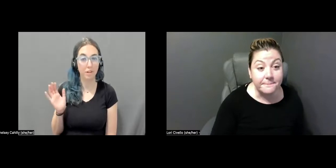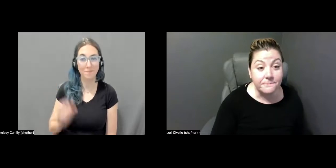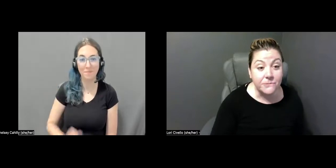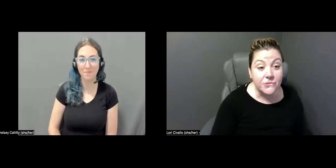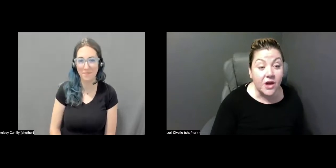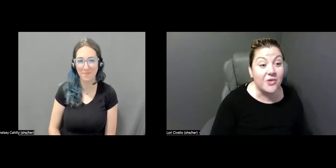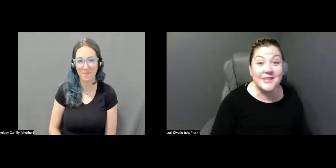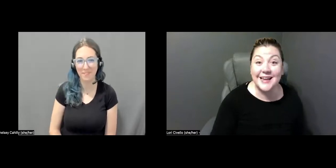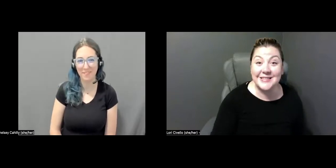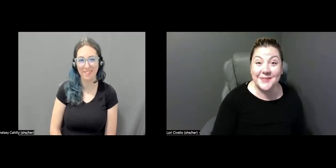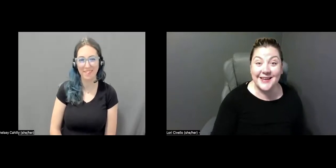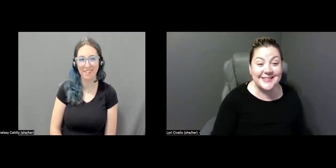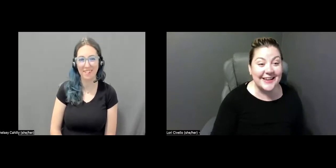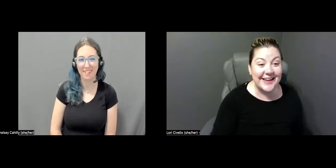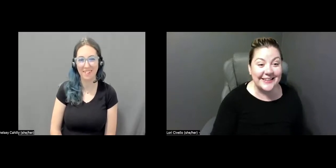website, Lori?